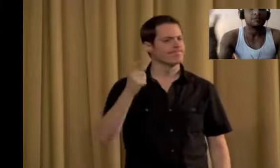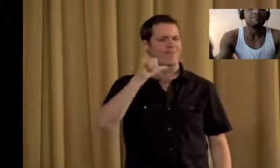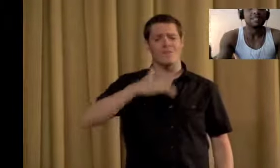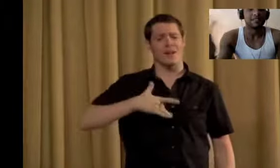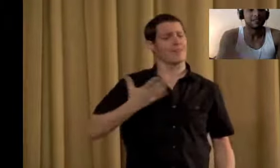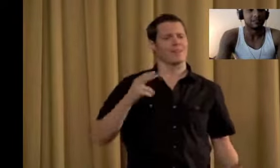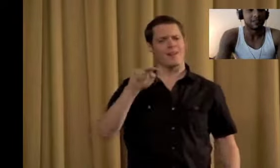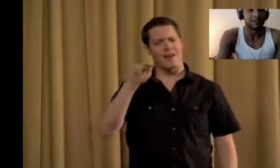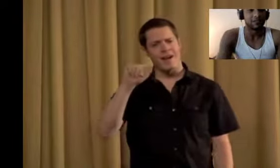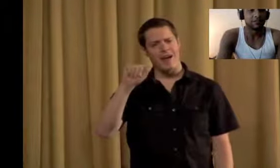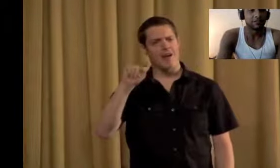missing something.